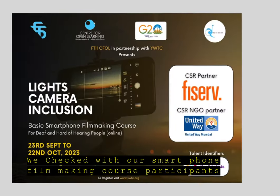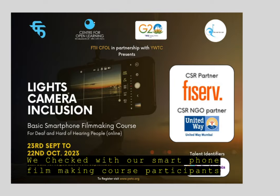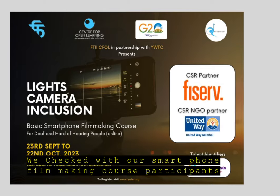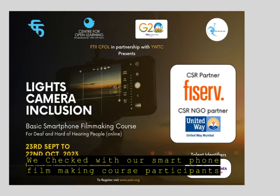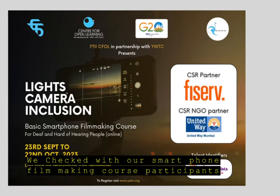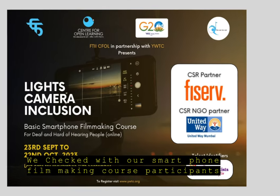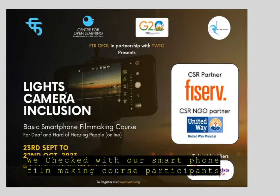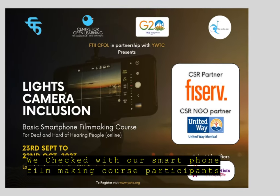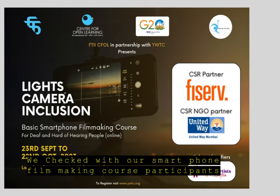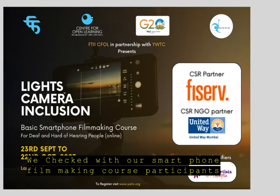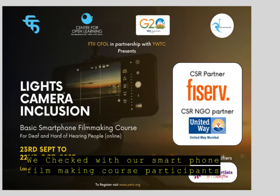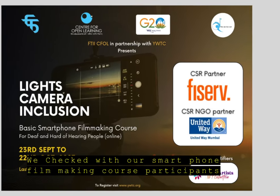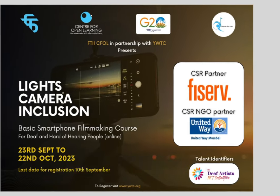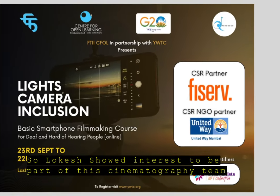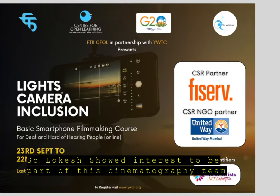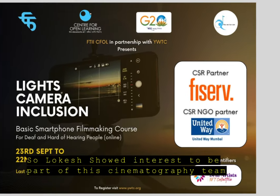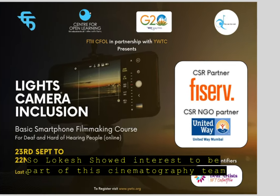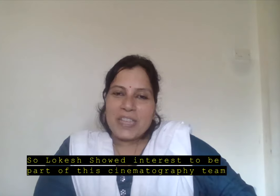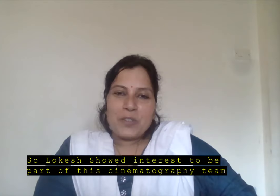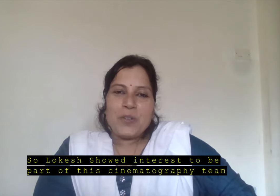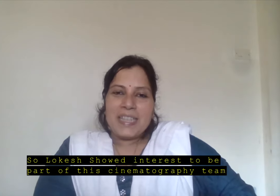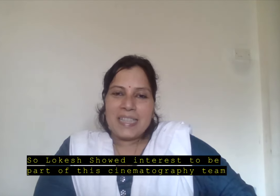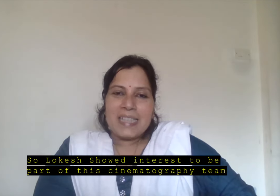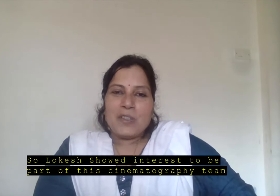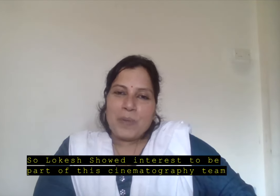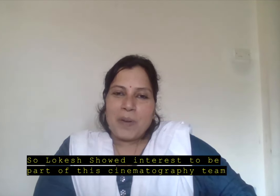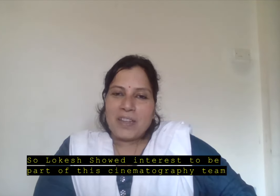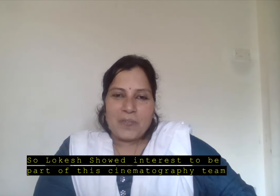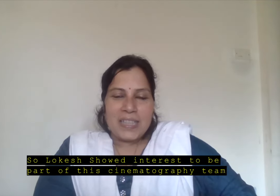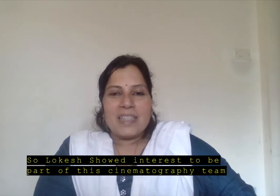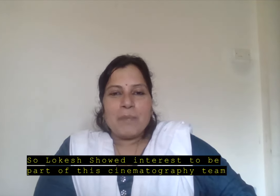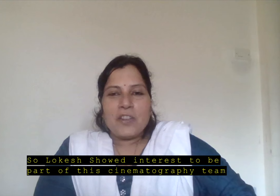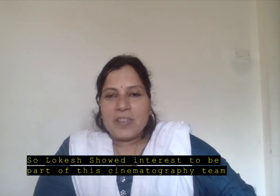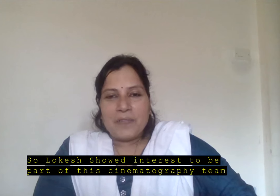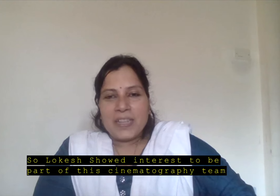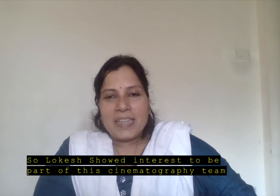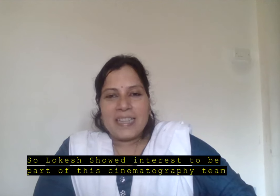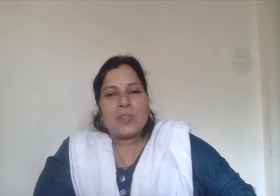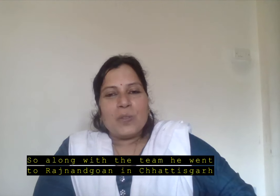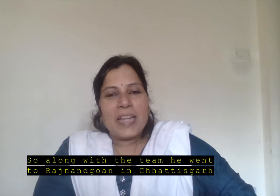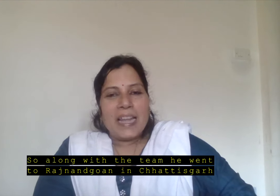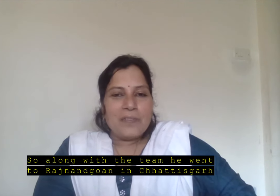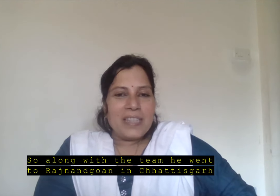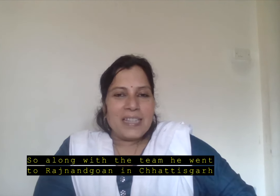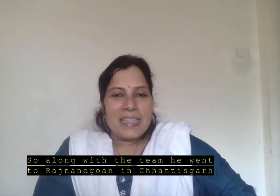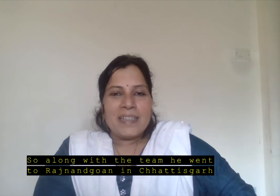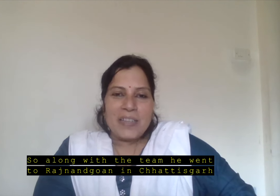filmmaking course participants. So Lokesh showed interest to be part of this cinematography team. So along with the team, he went